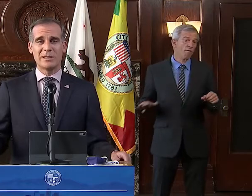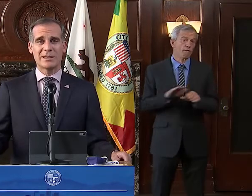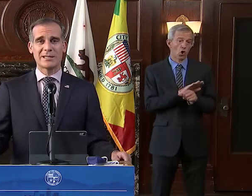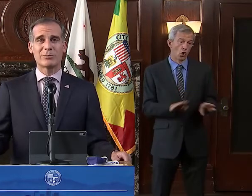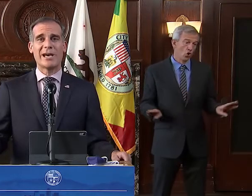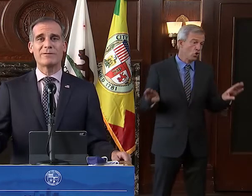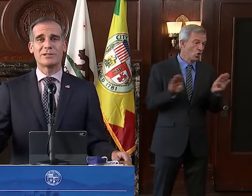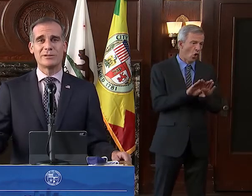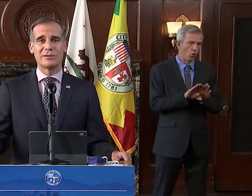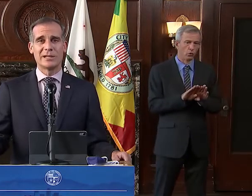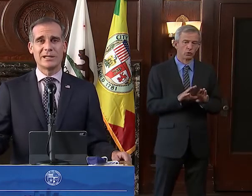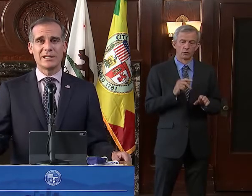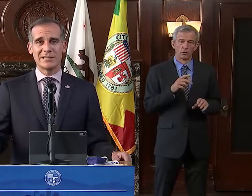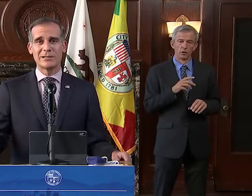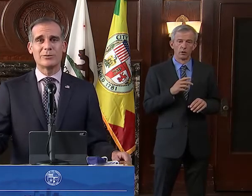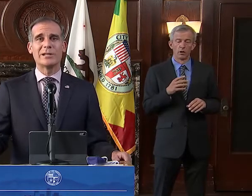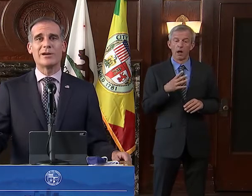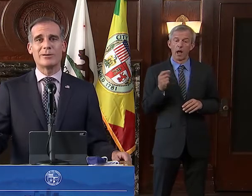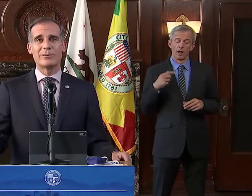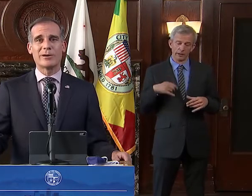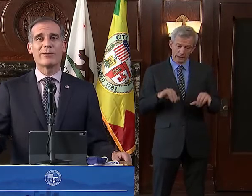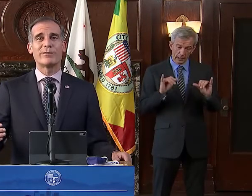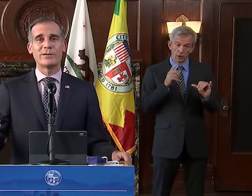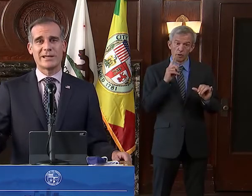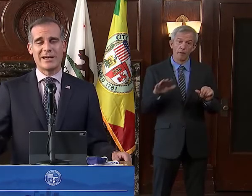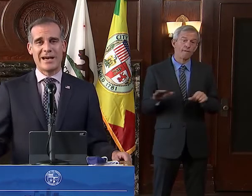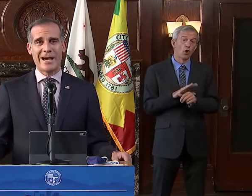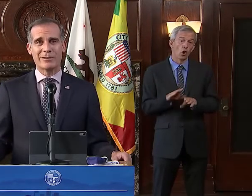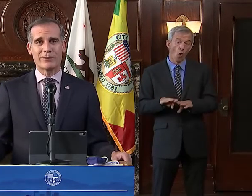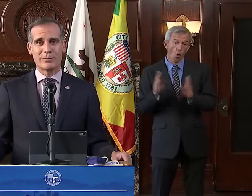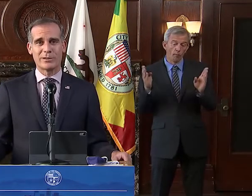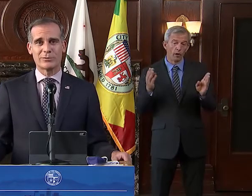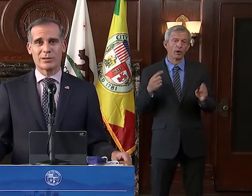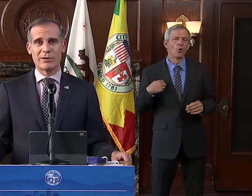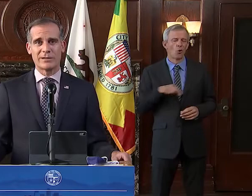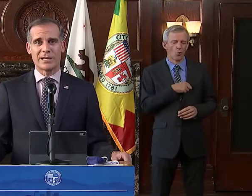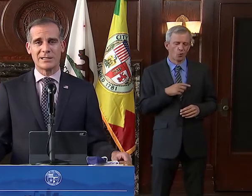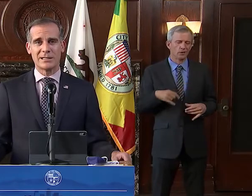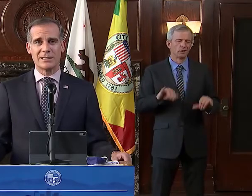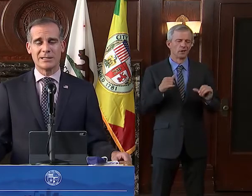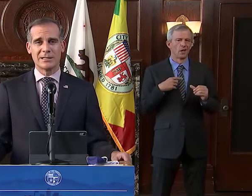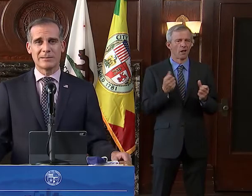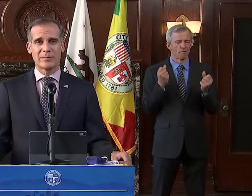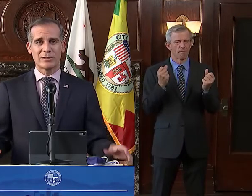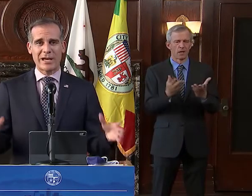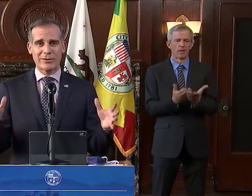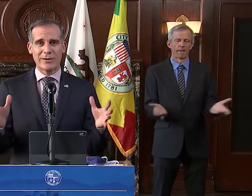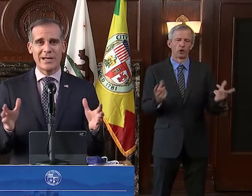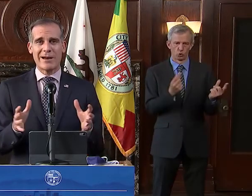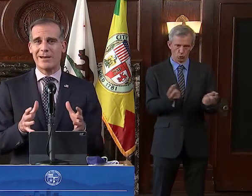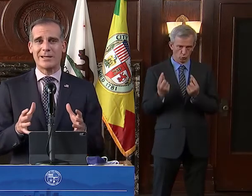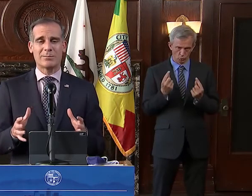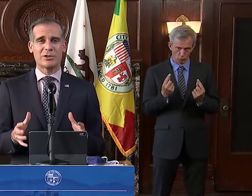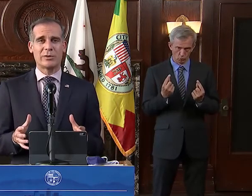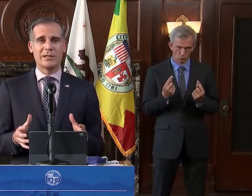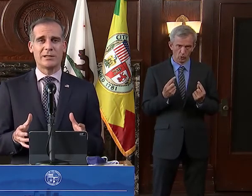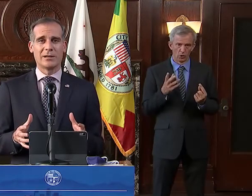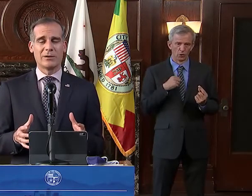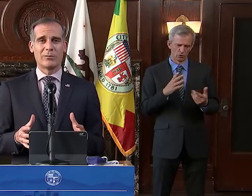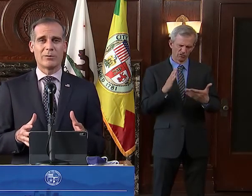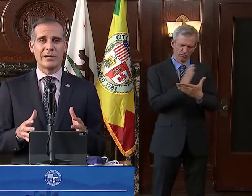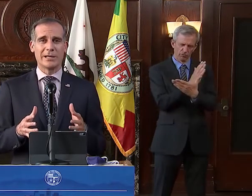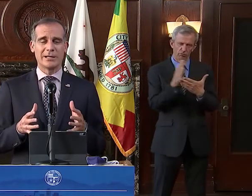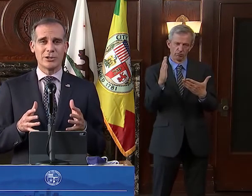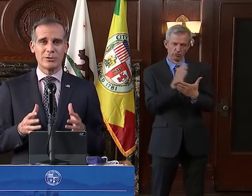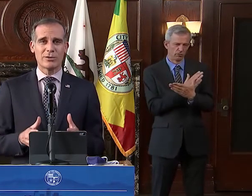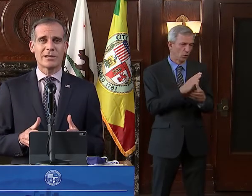still be things we have to do until we know we are fully out of the woods with COVID-19. So that gray area in between,